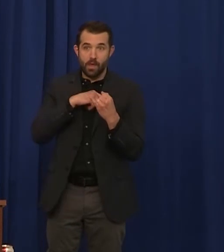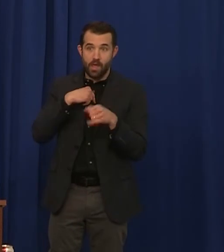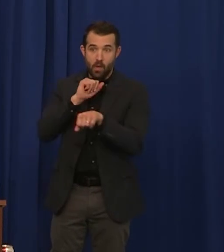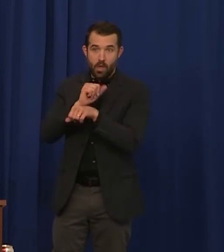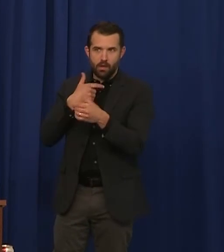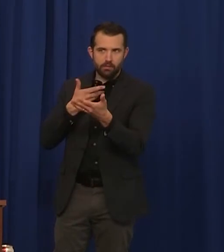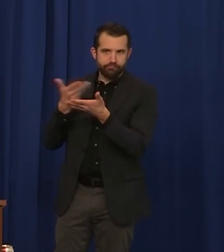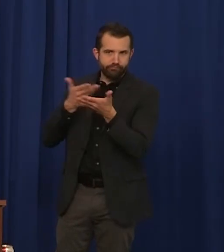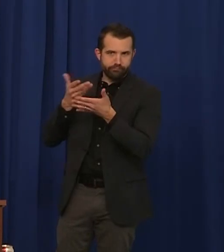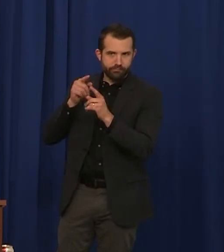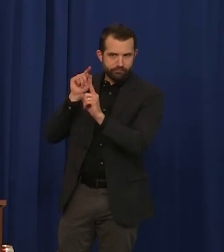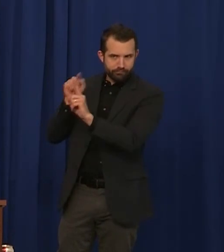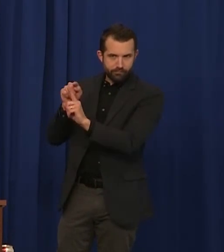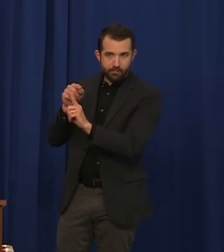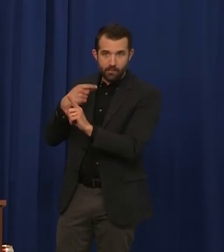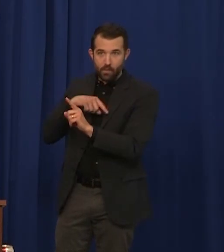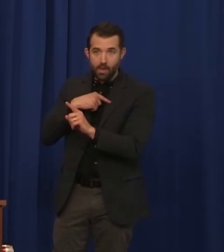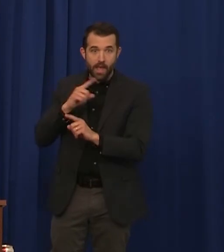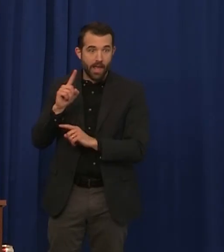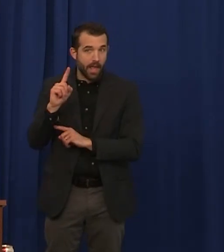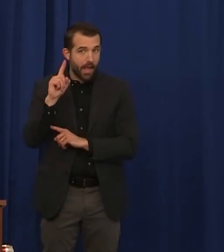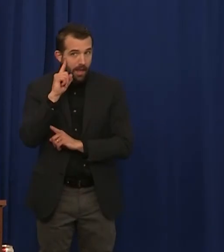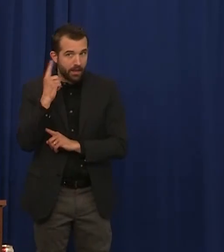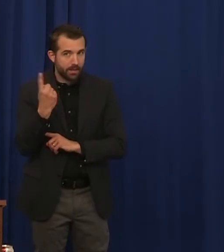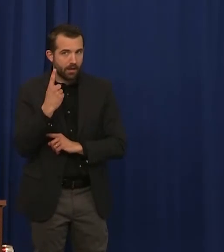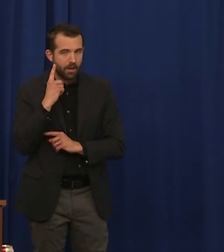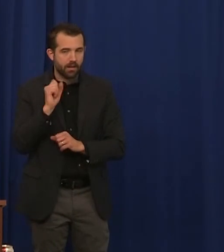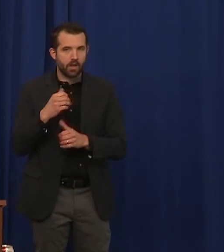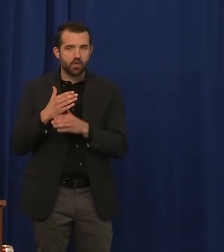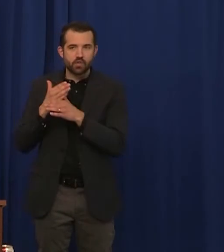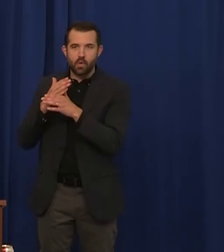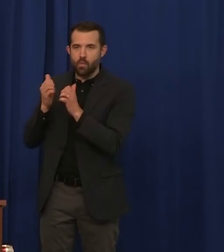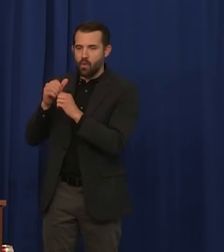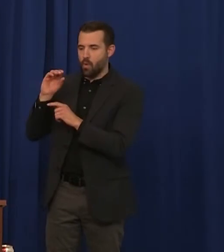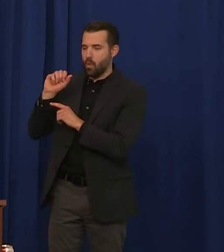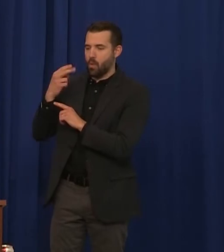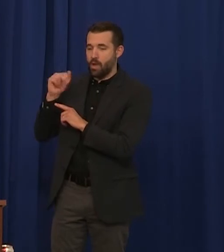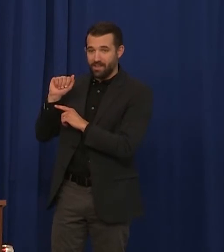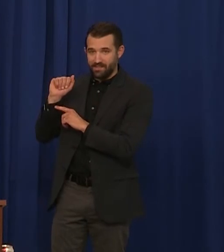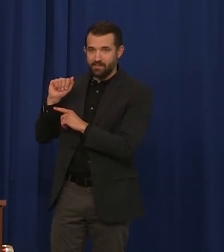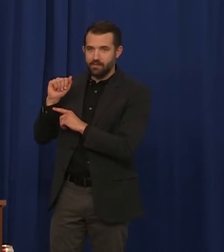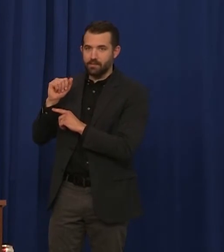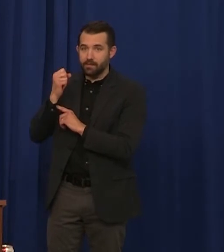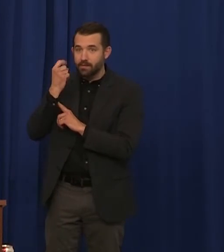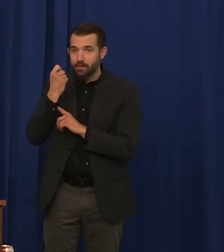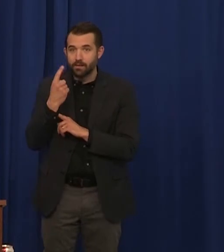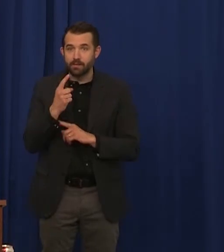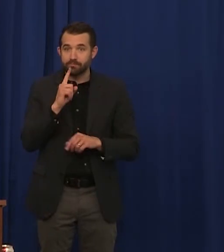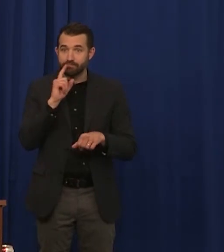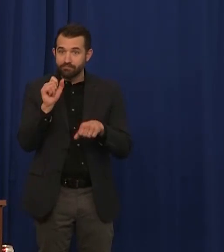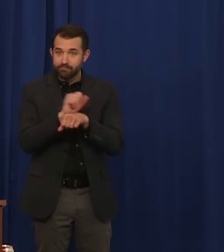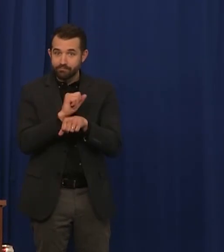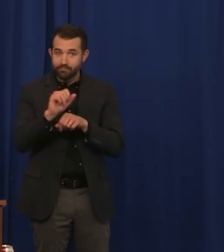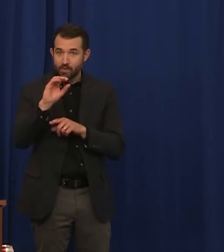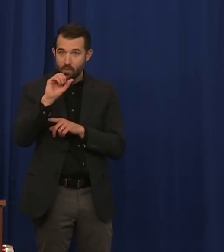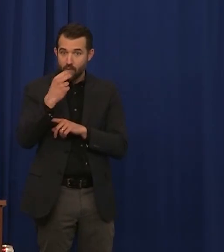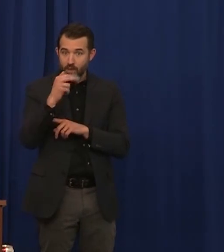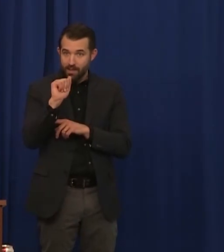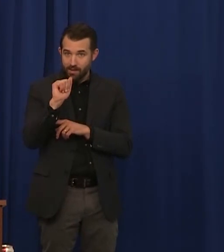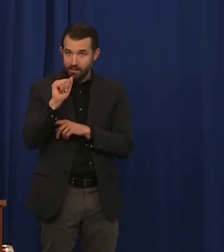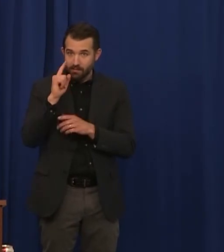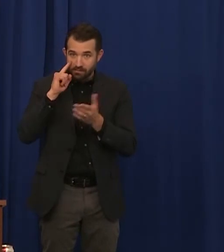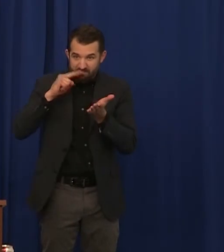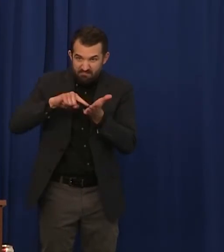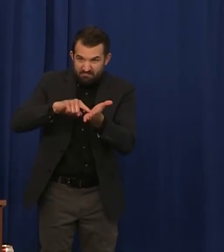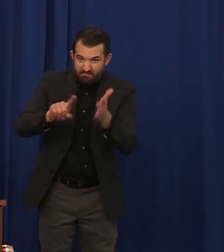share information. I'm not sure if they are out and actually doing investigations at this point in time. They